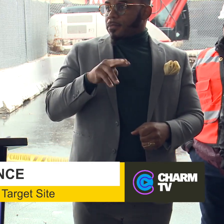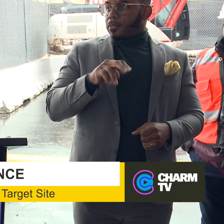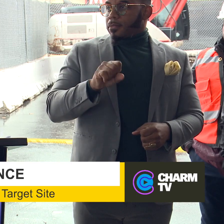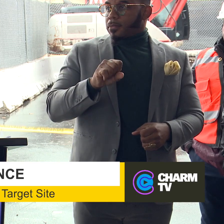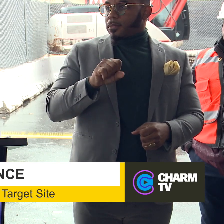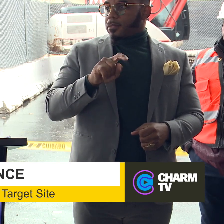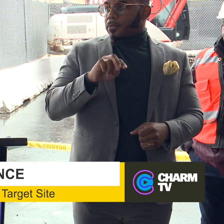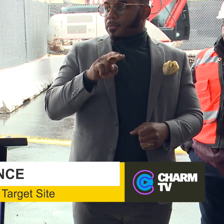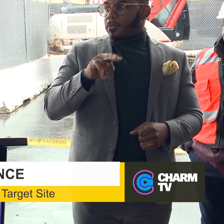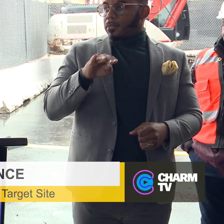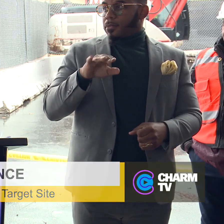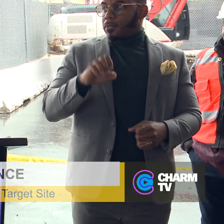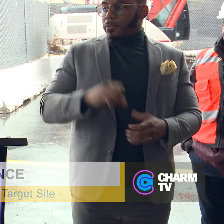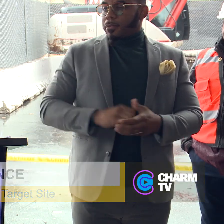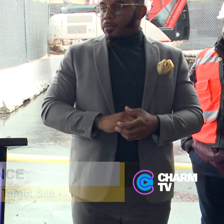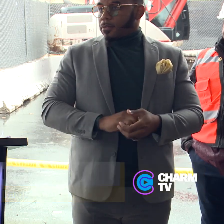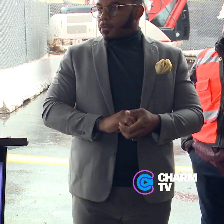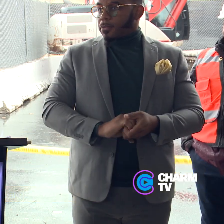James Torrance.